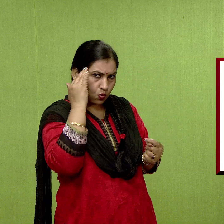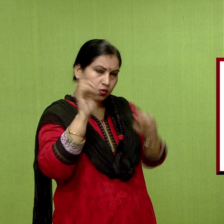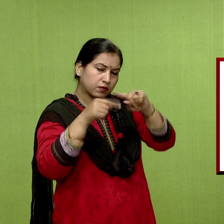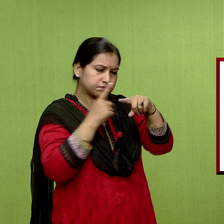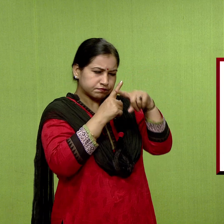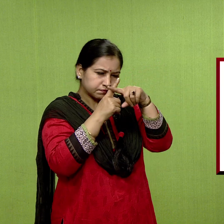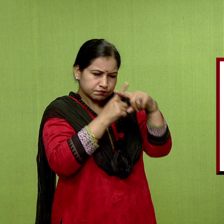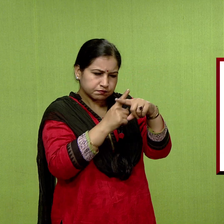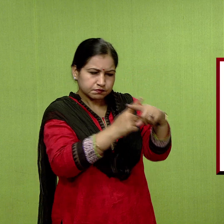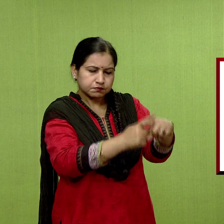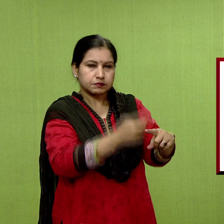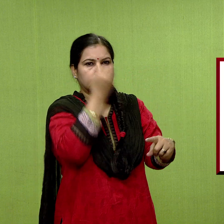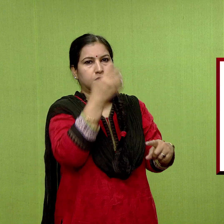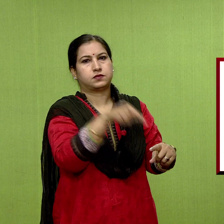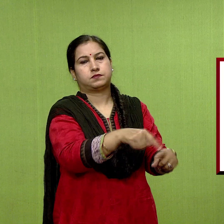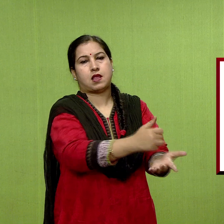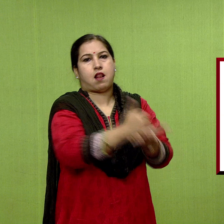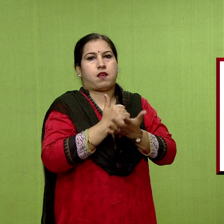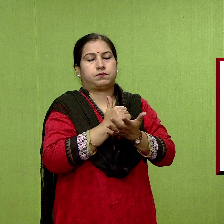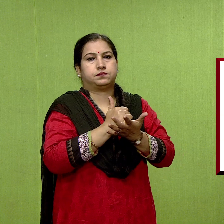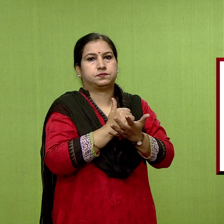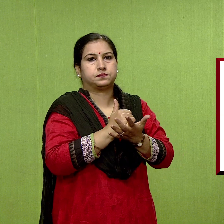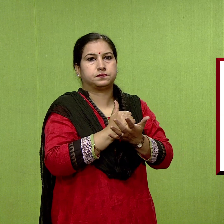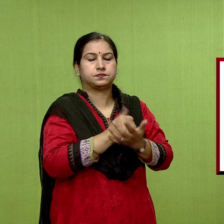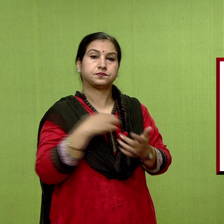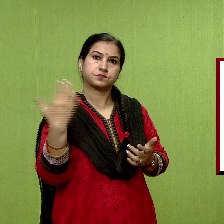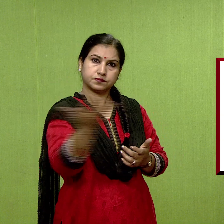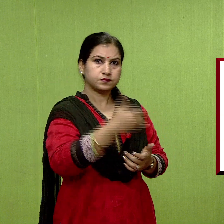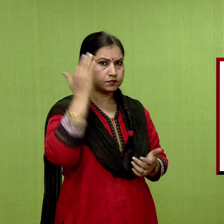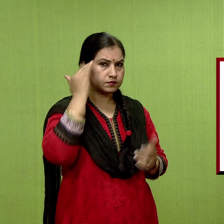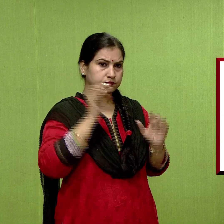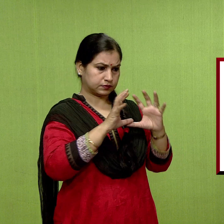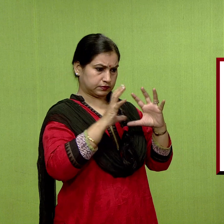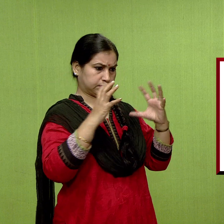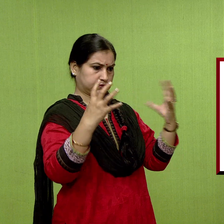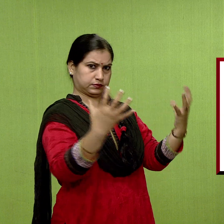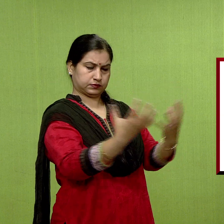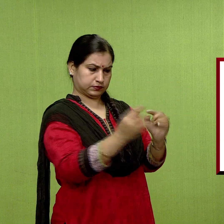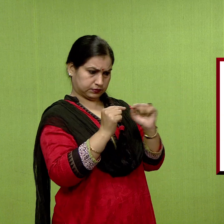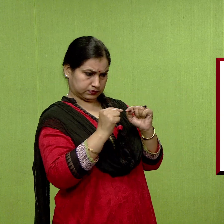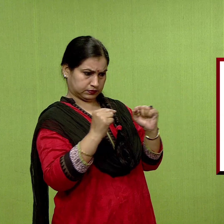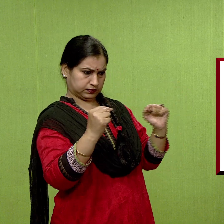We all know that equator is 0 degree latitude.